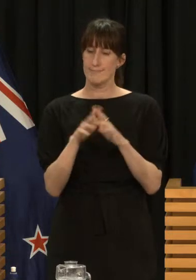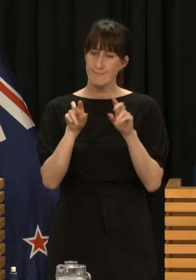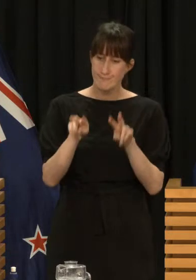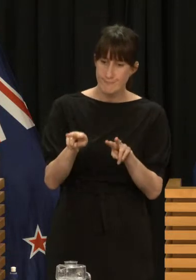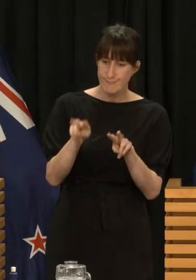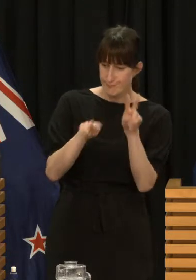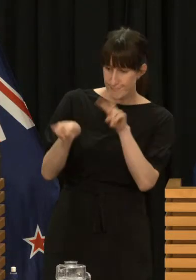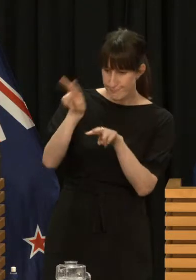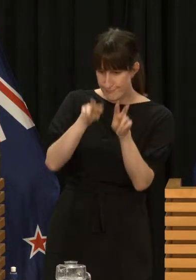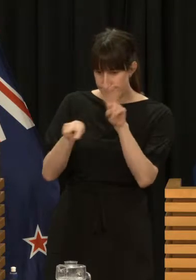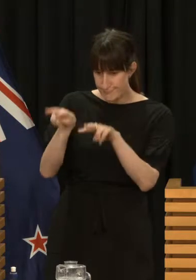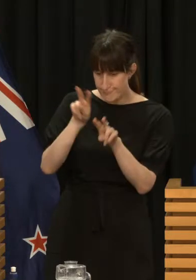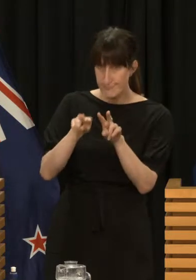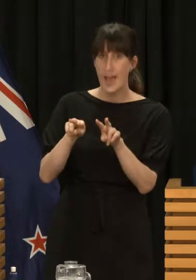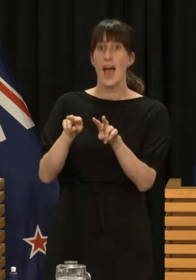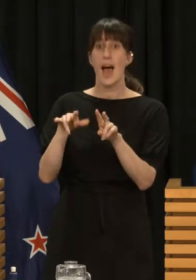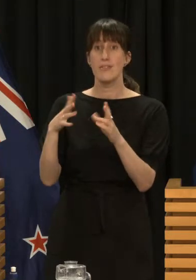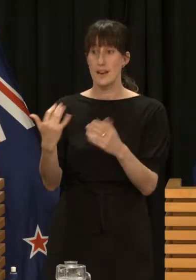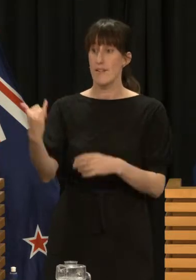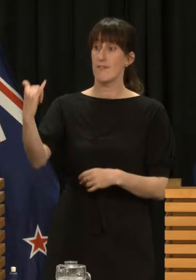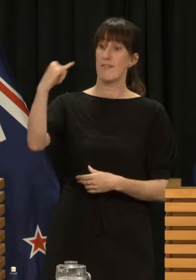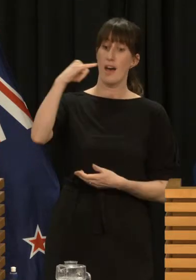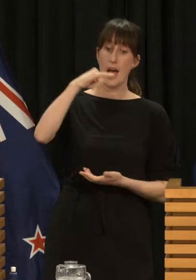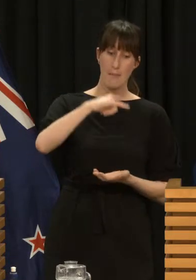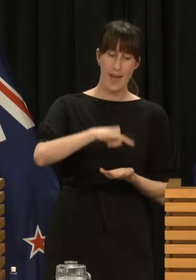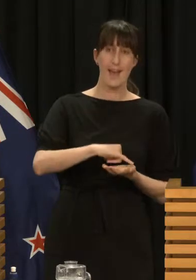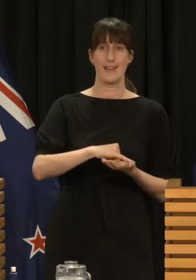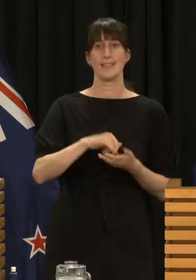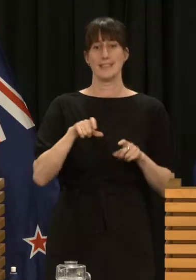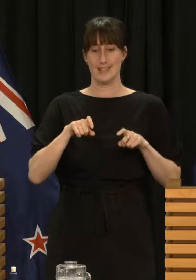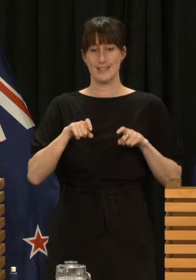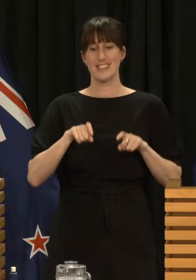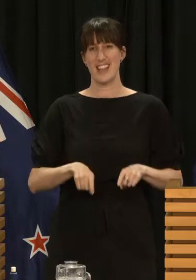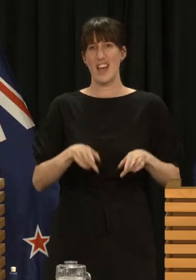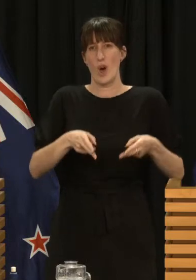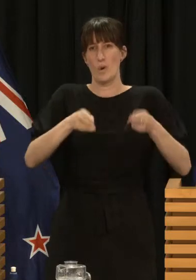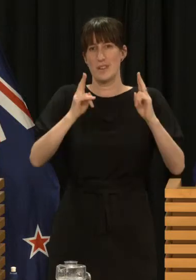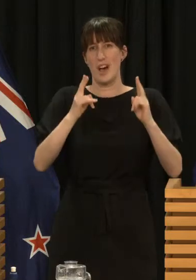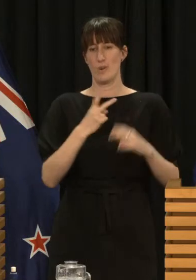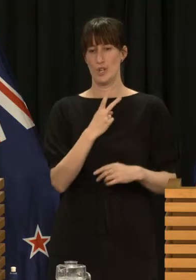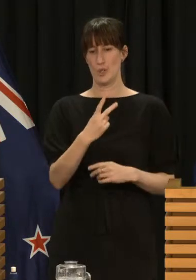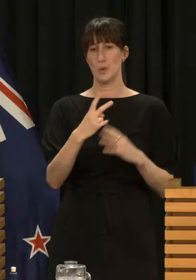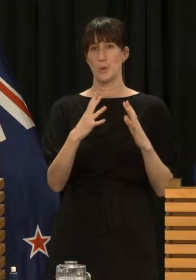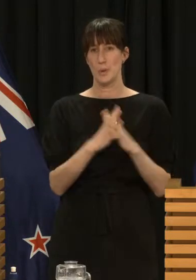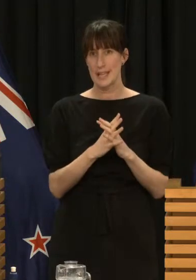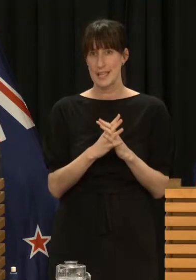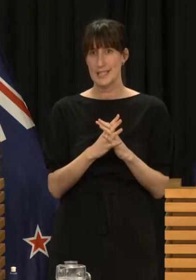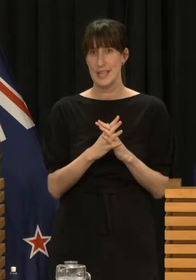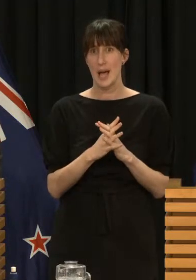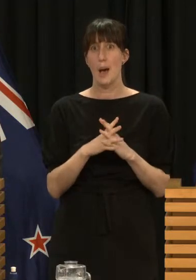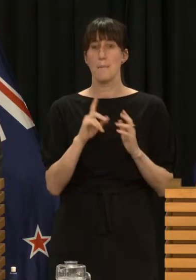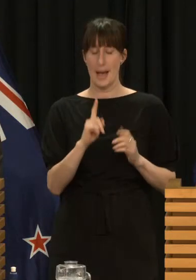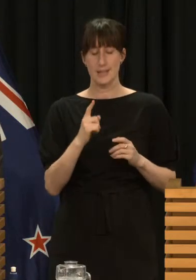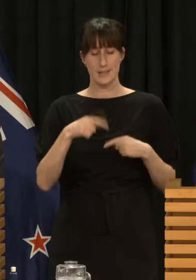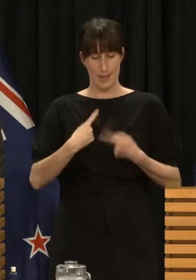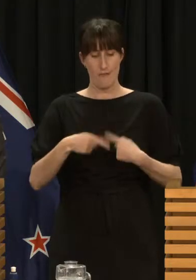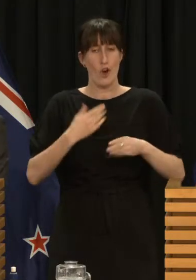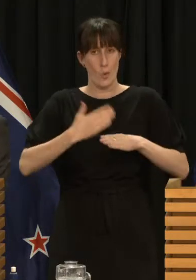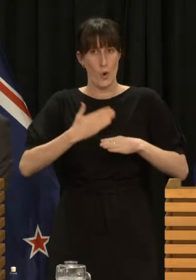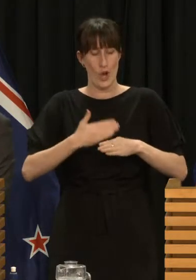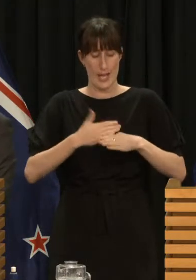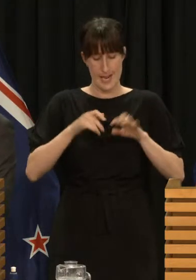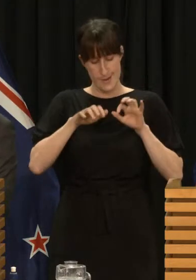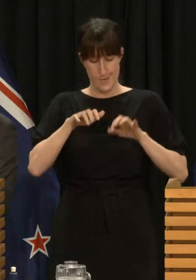they'll be isolating for 2 weeks. But they'll be doing their New Zealand-based work from isolation, so that they can get that information to us as quickly as possible.